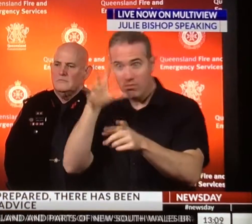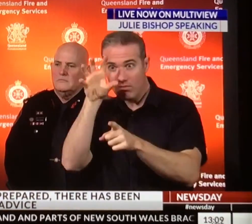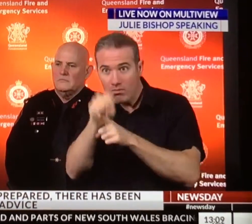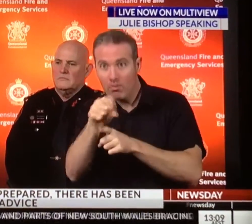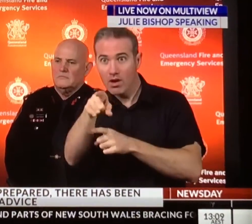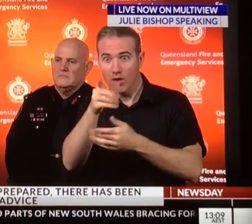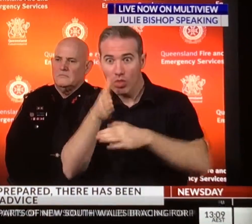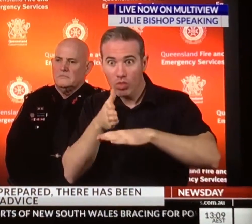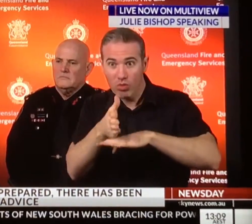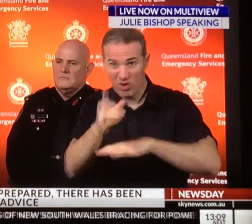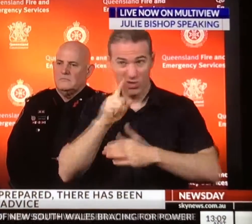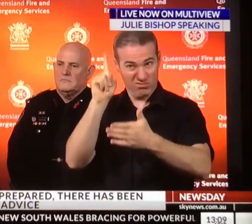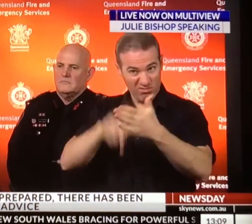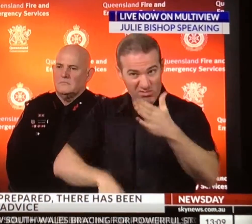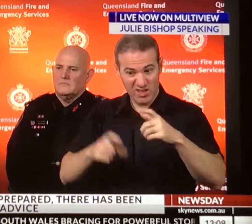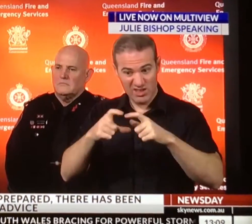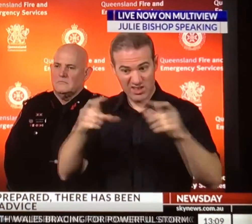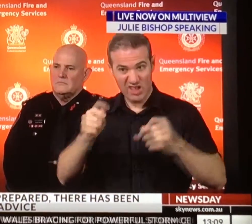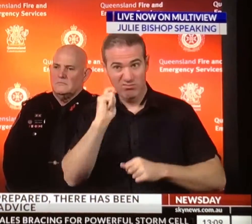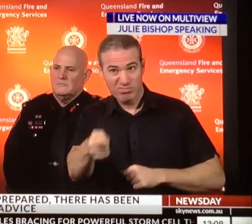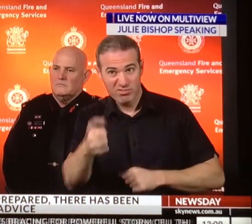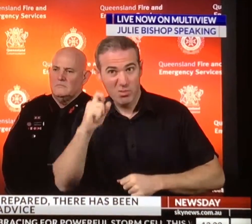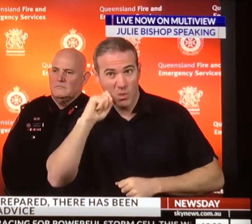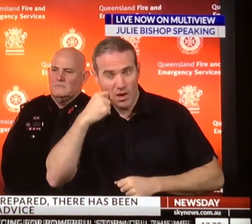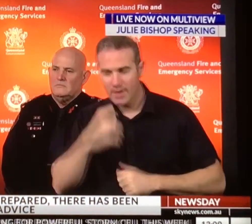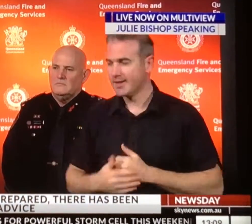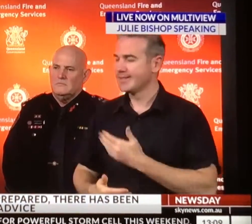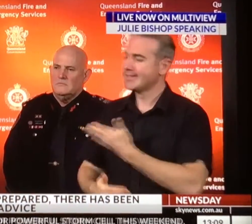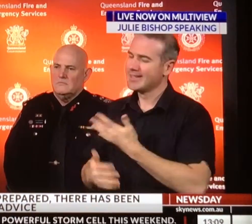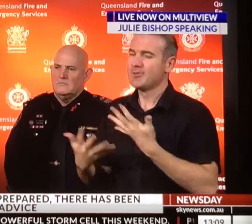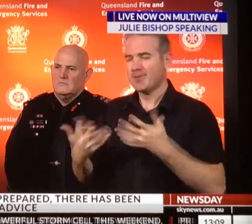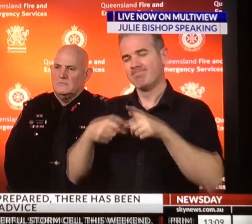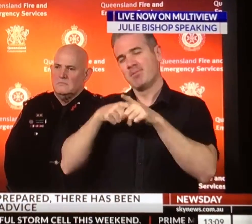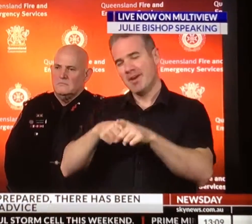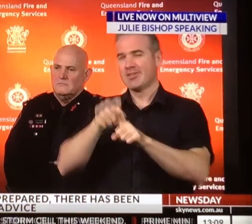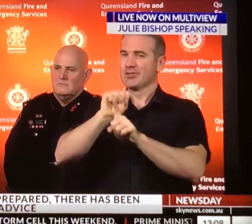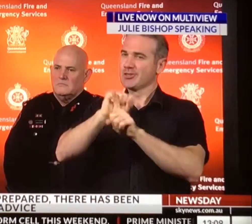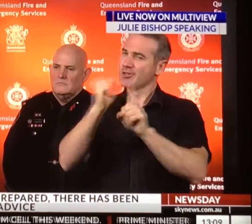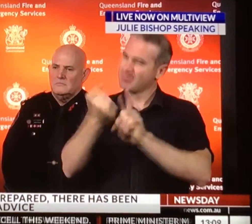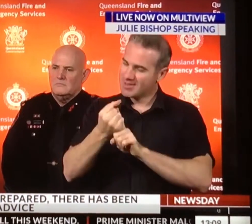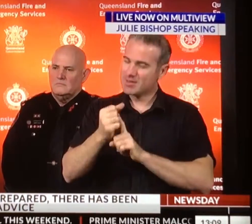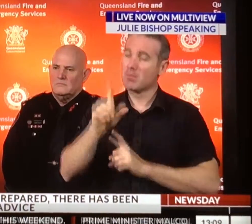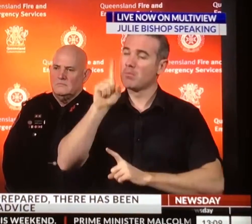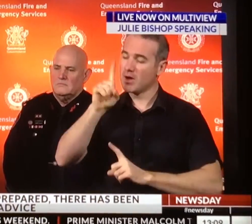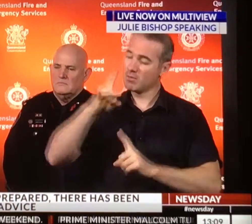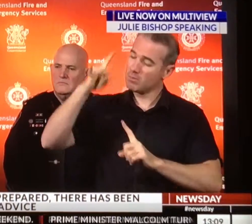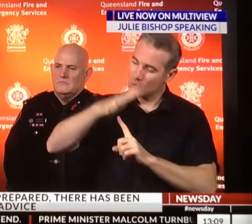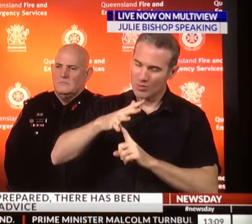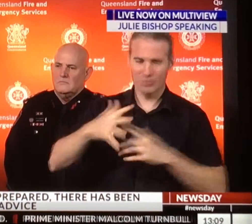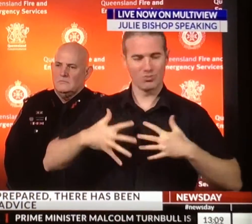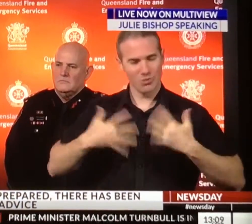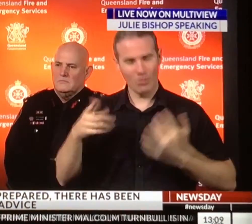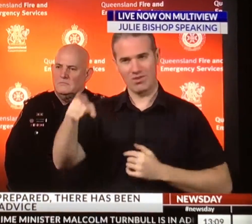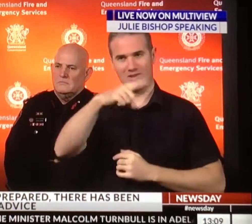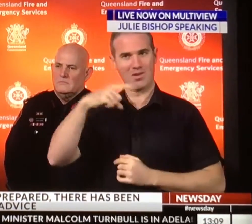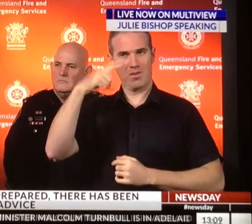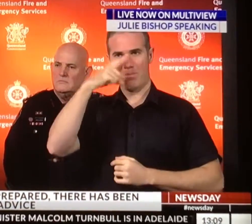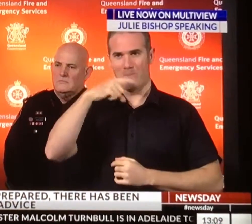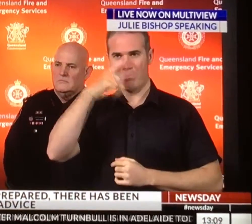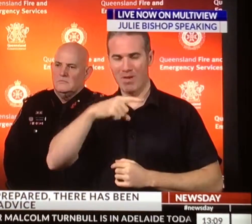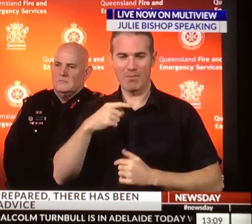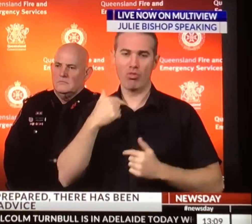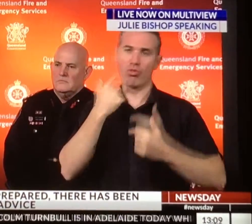That will always be considered on all the circumstances. But again, the primary concern is to stop people placing themselves in undue safety.